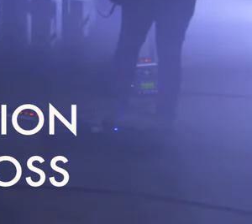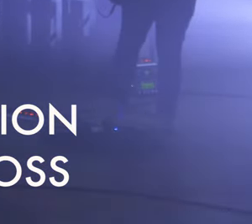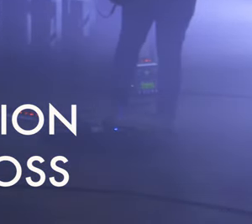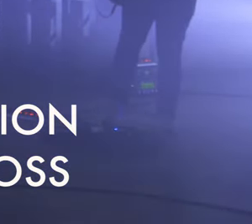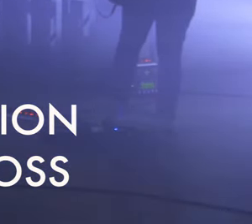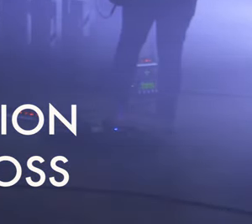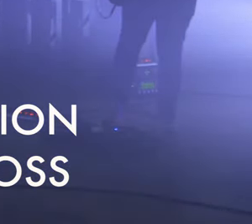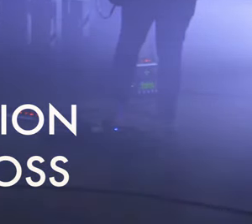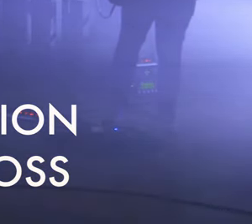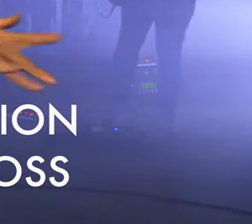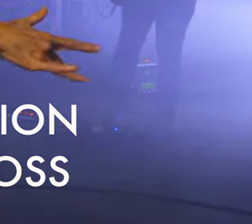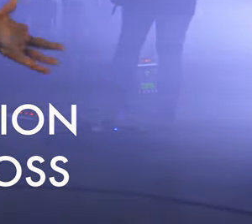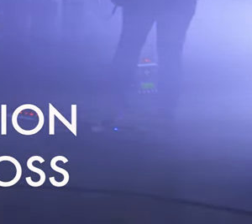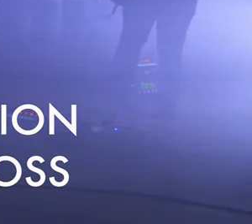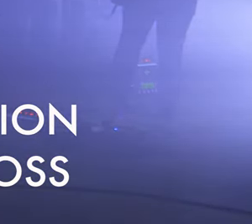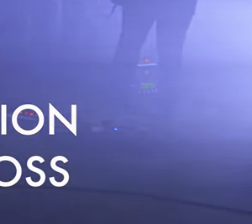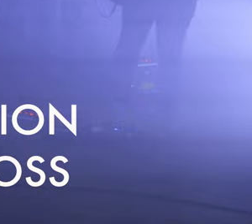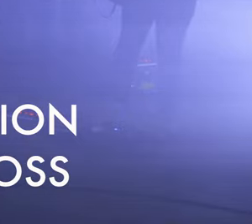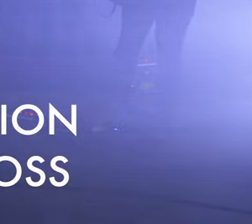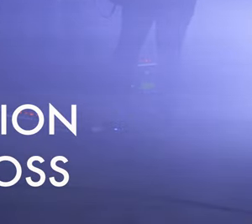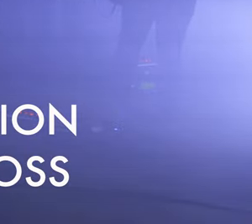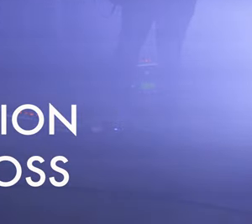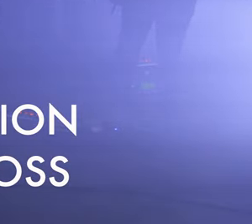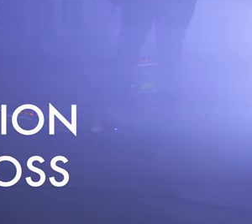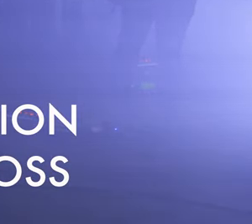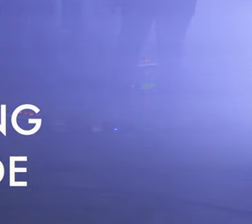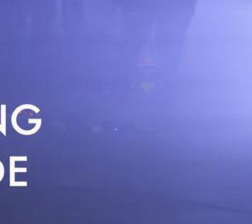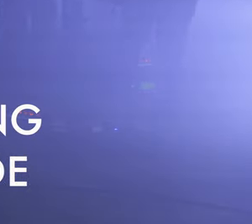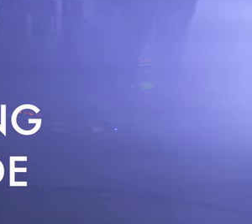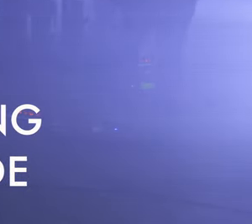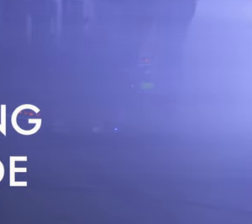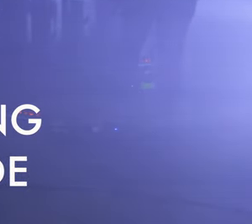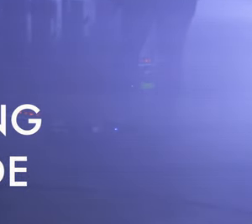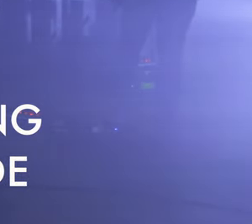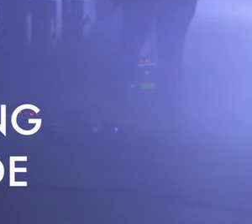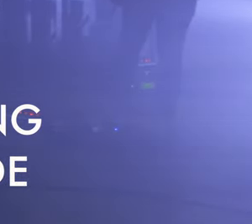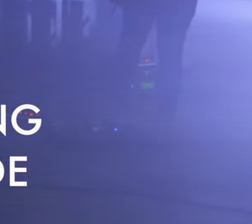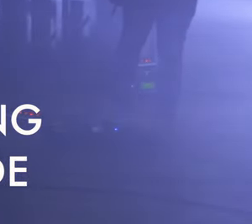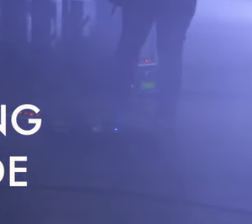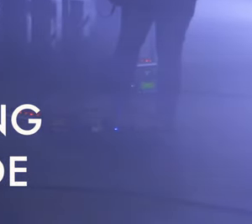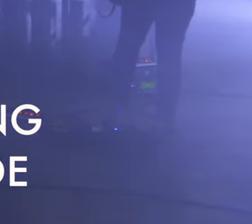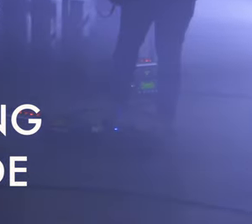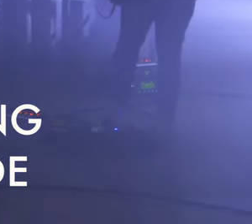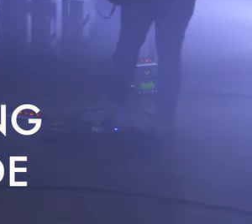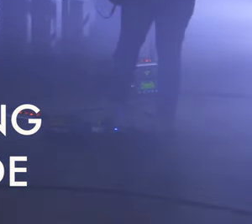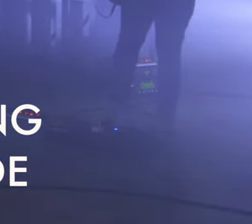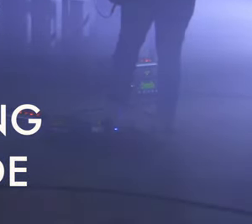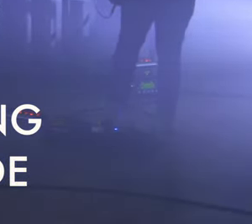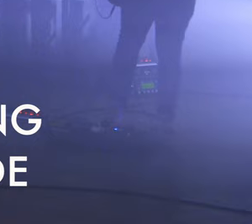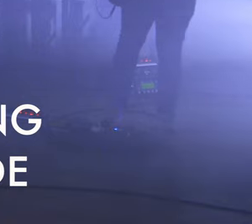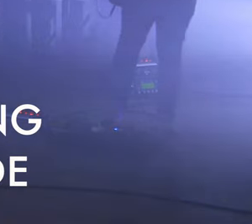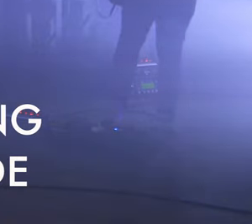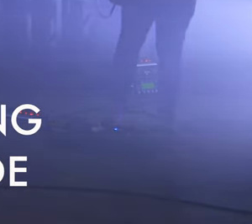redeem the whole creation. You did not despise the cross, for even in